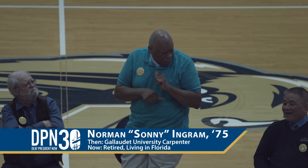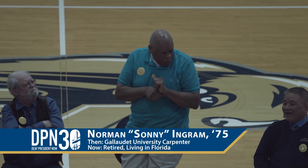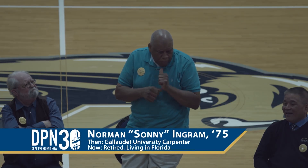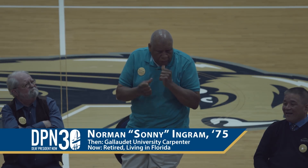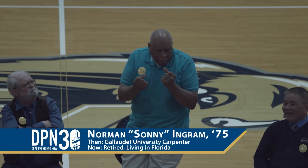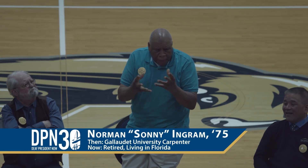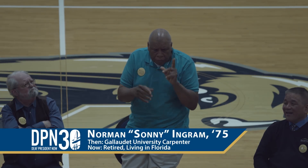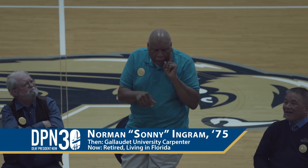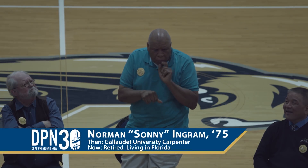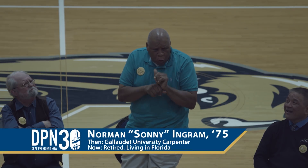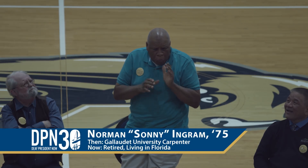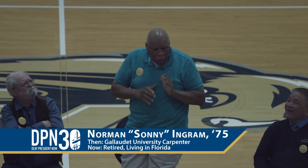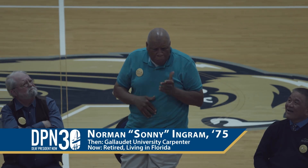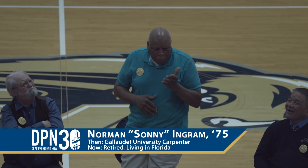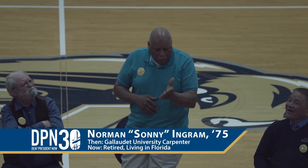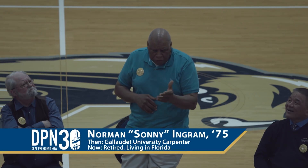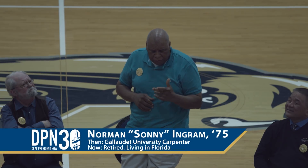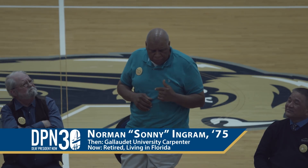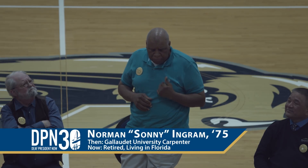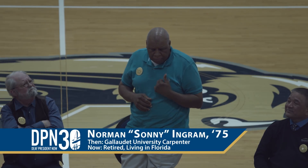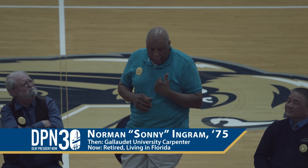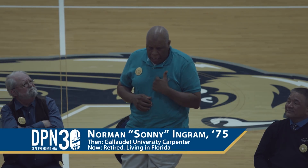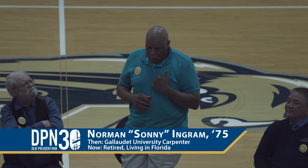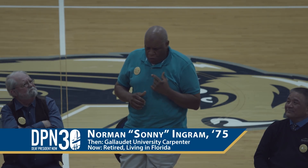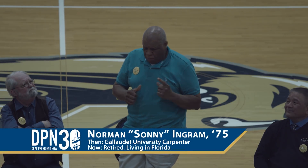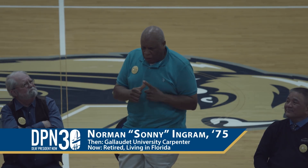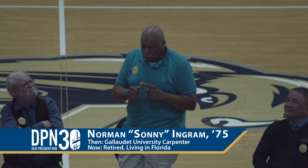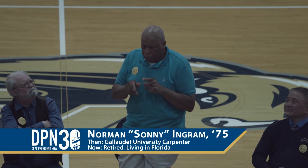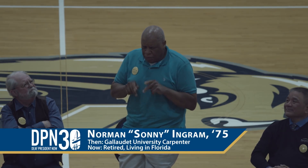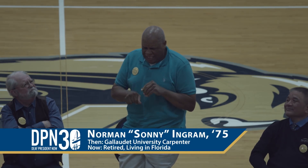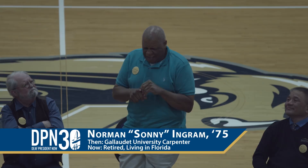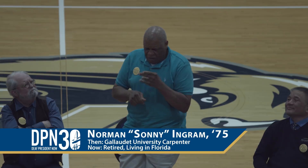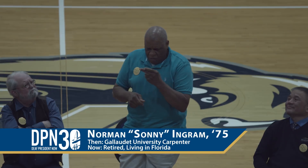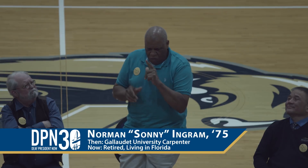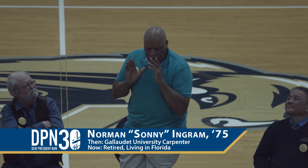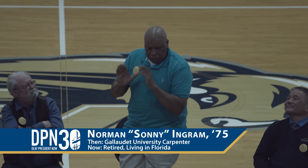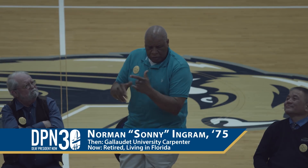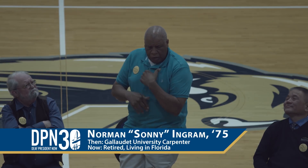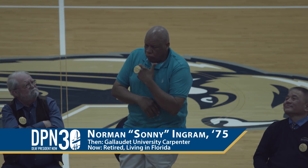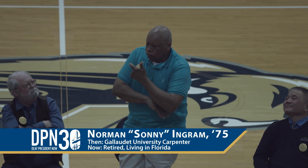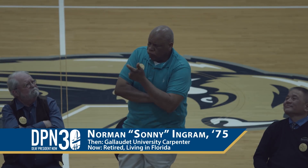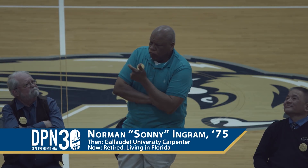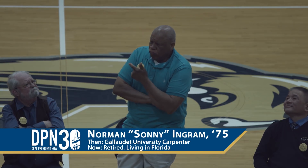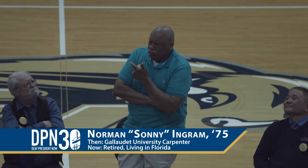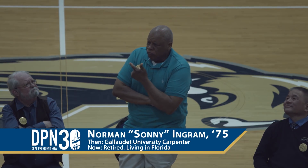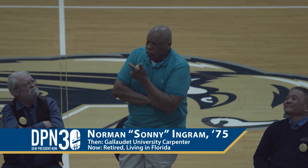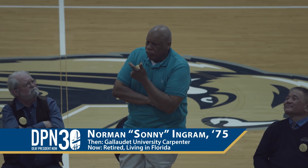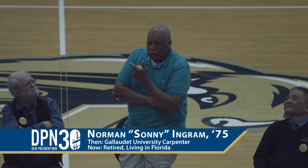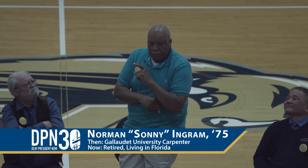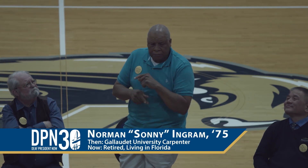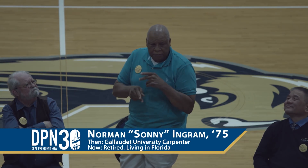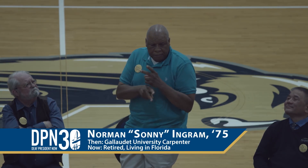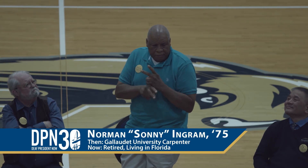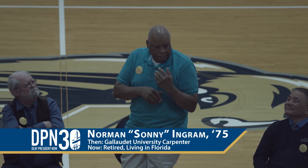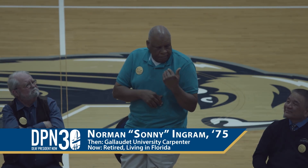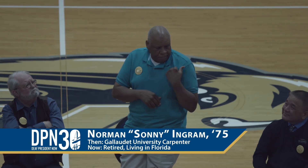talking about. At that time, I didn't have many deaf colleagues, and I was trying to observe